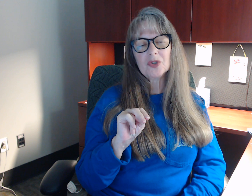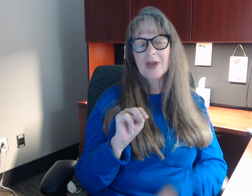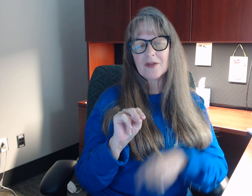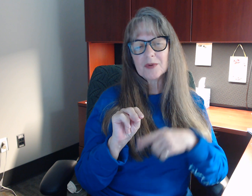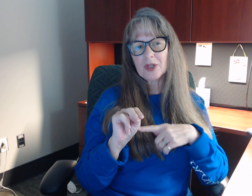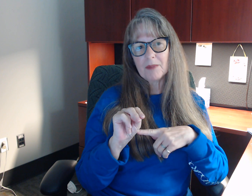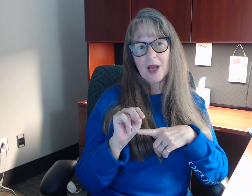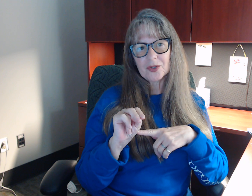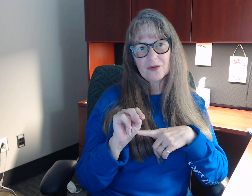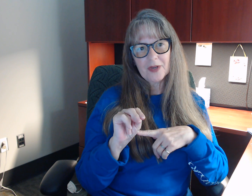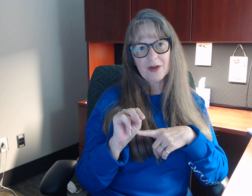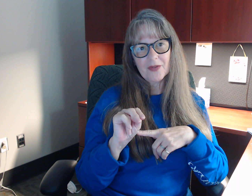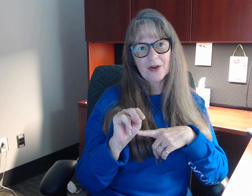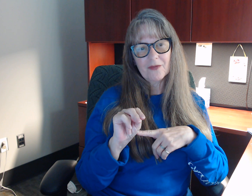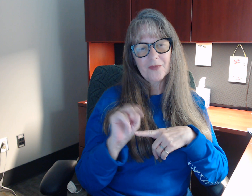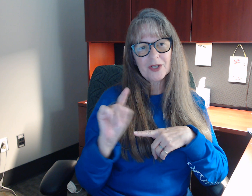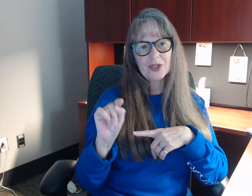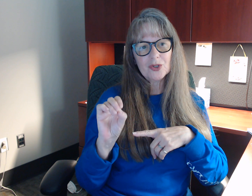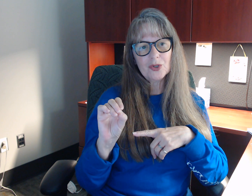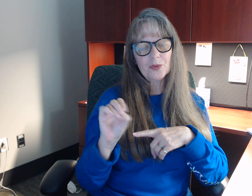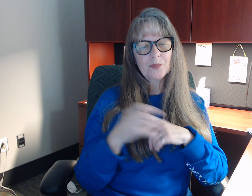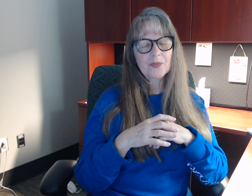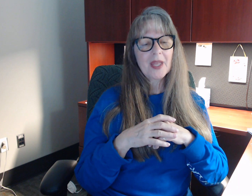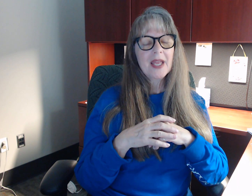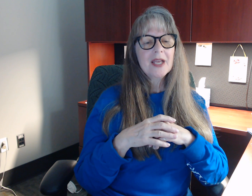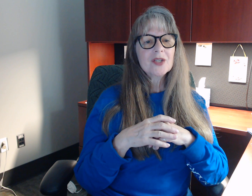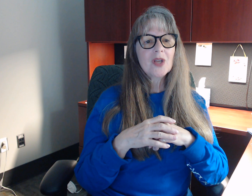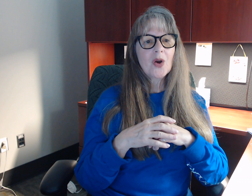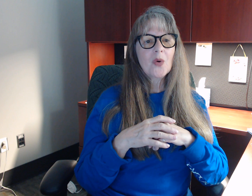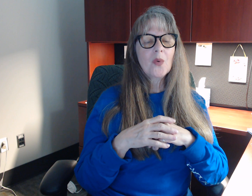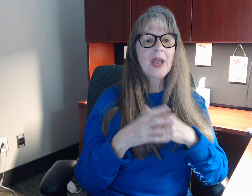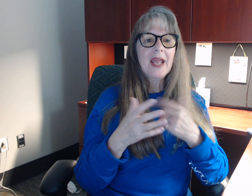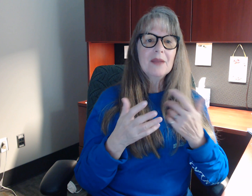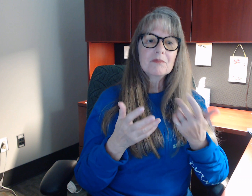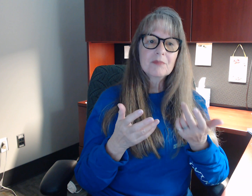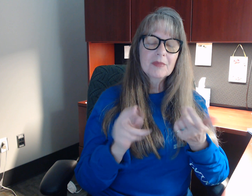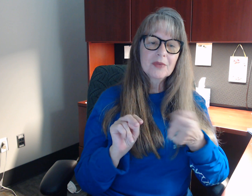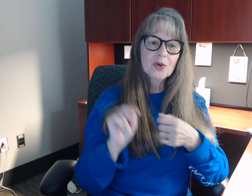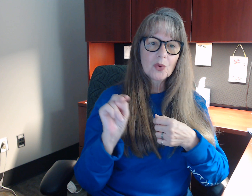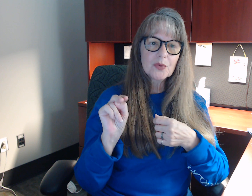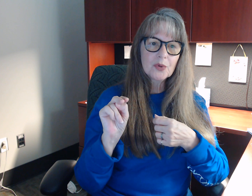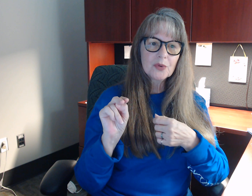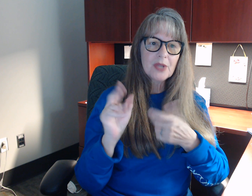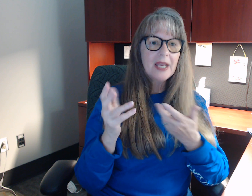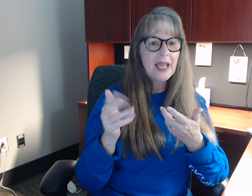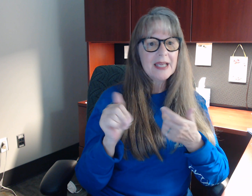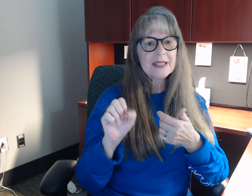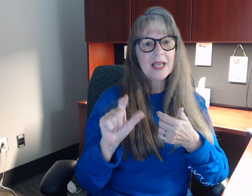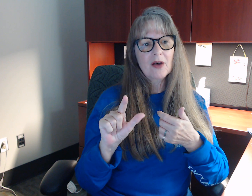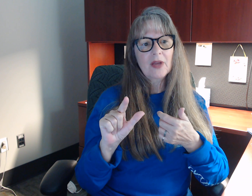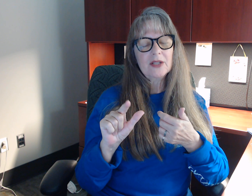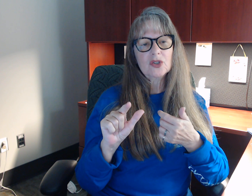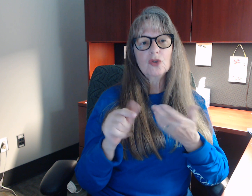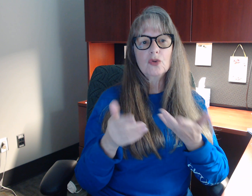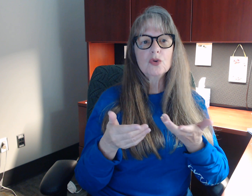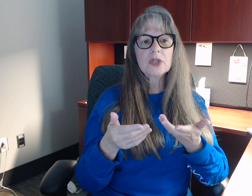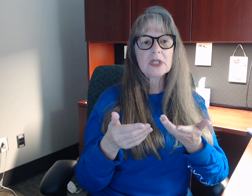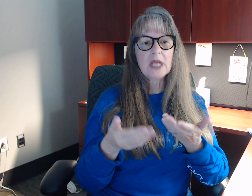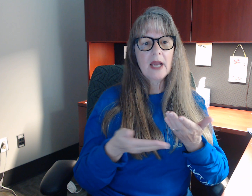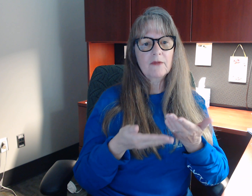put the apostrophe on there, fixin' to. So, and the Northerners and ASL, you use the sign for